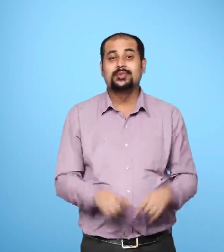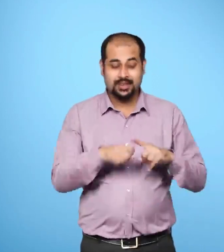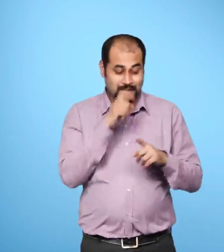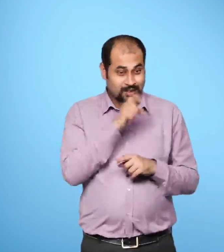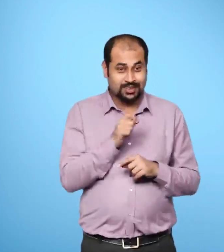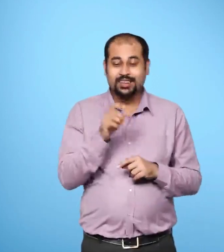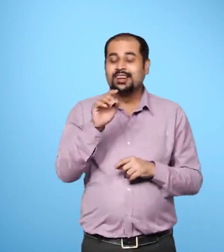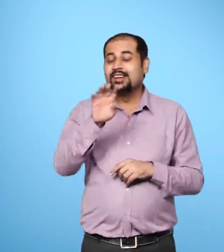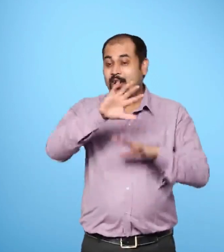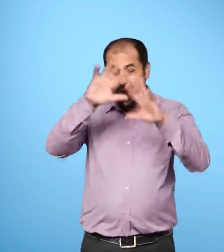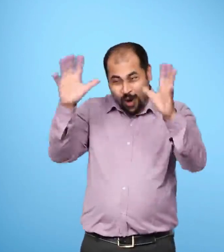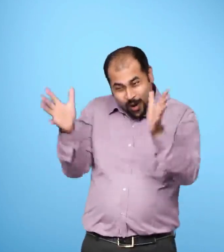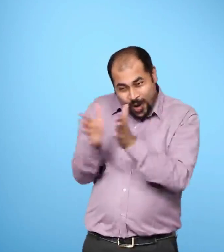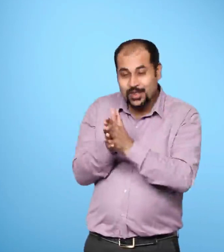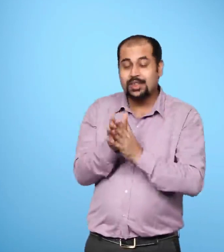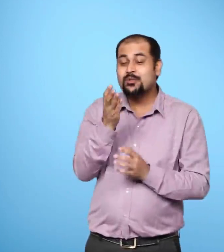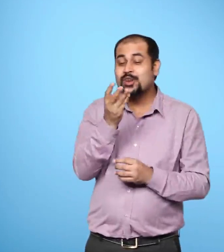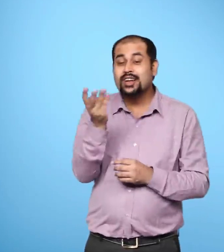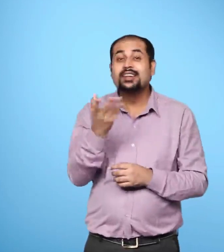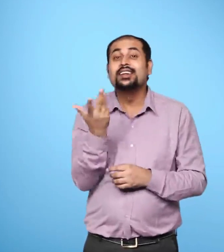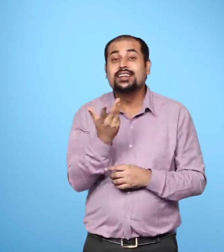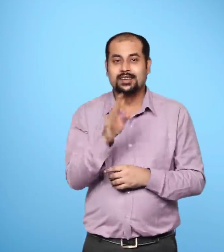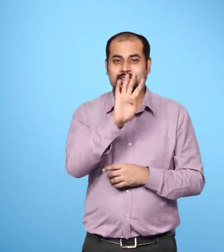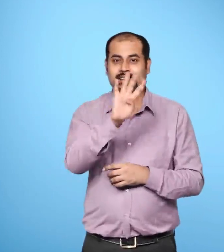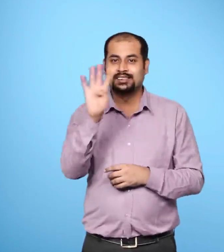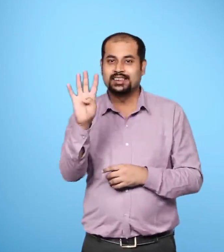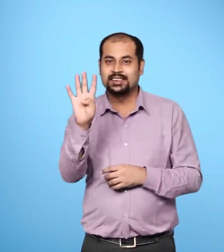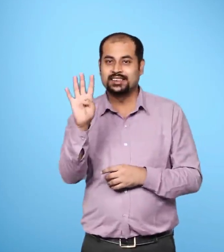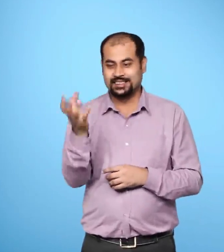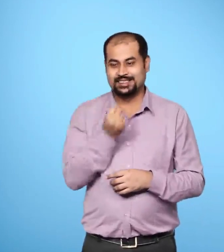So, Karma has got 44 points.